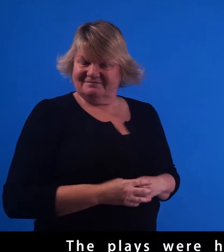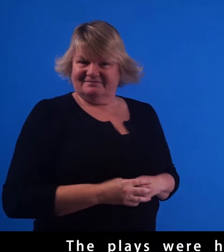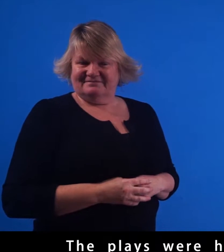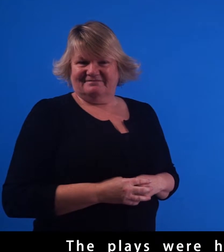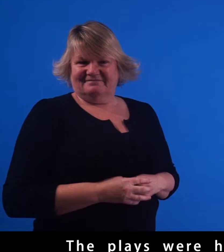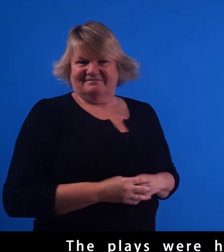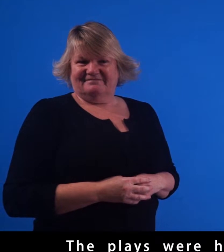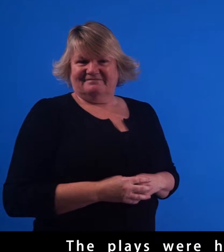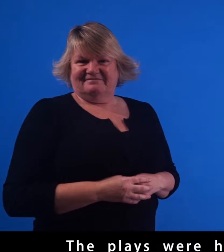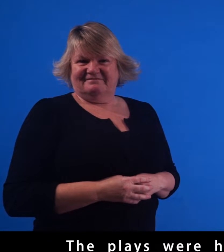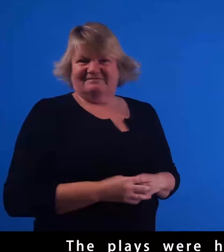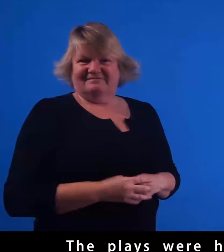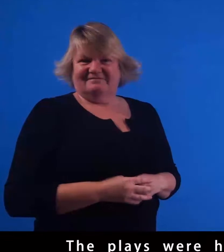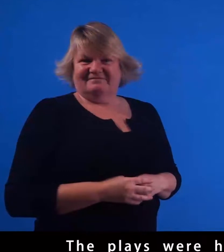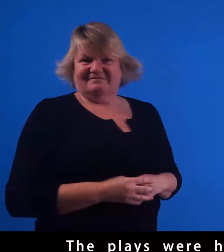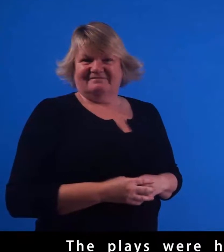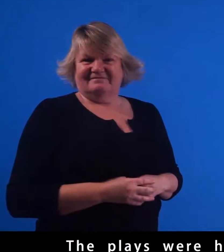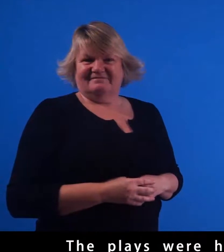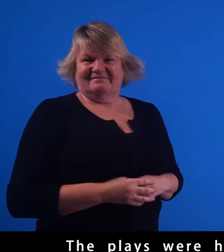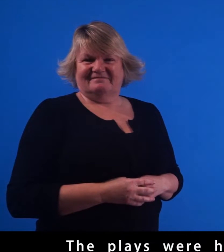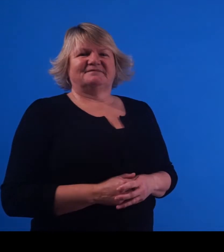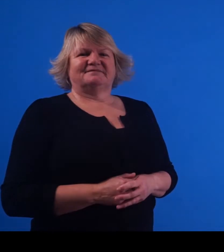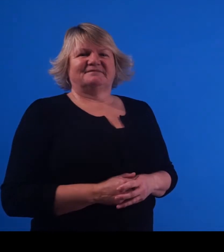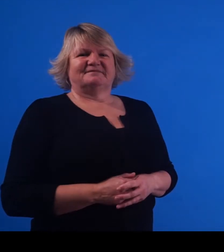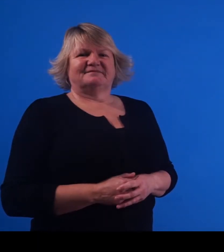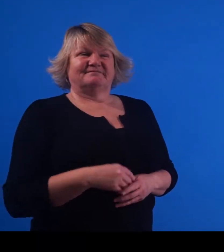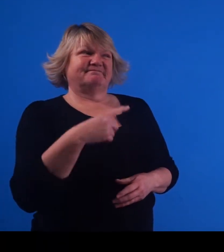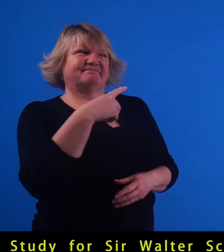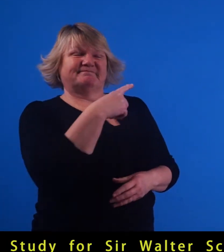popular, playing to packed houses throughout the 19th century.